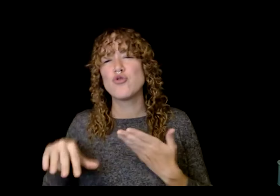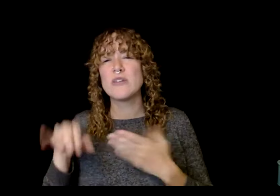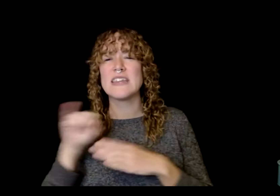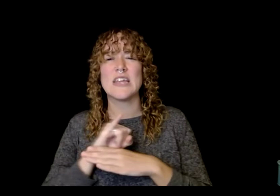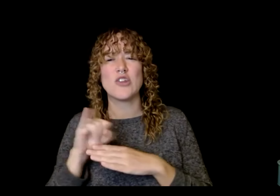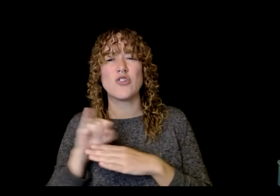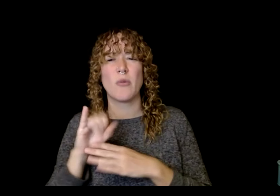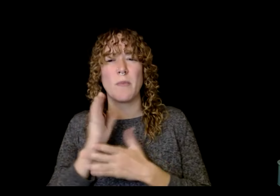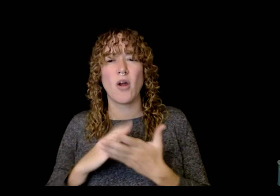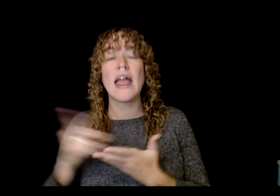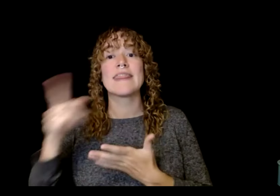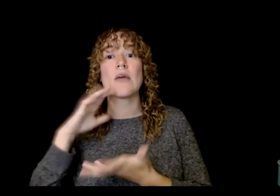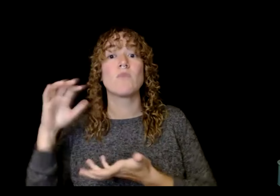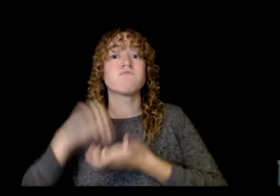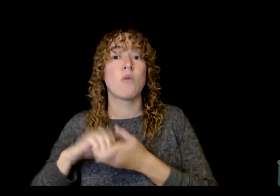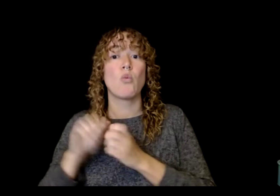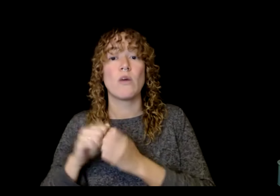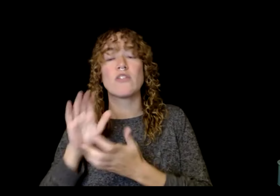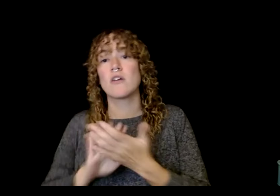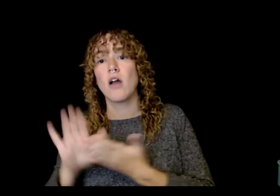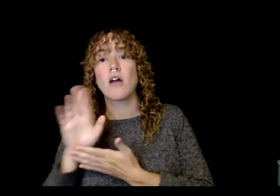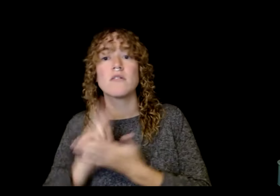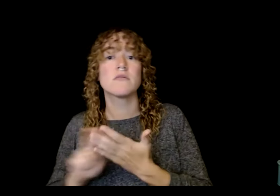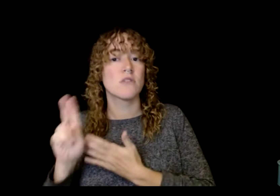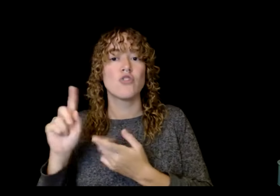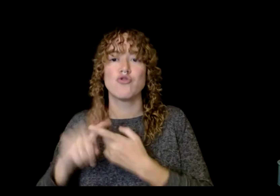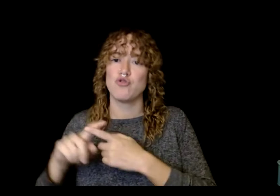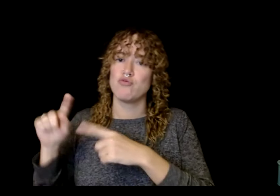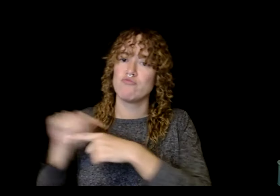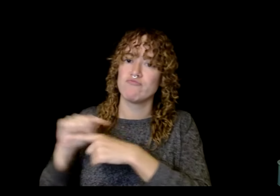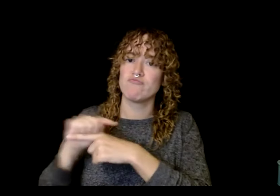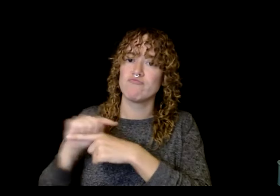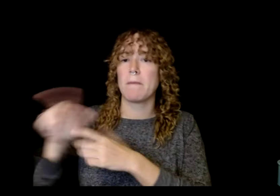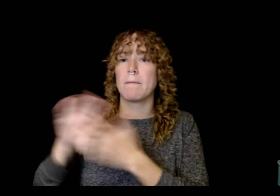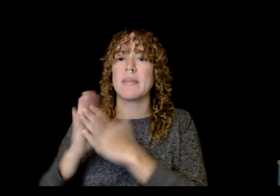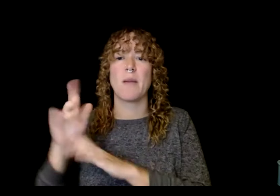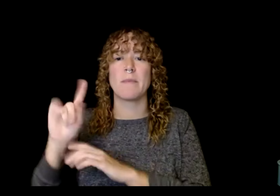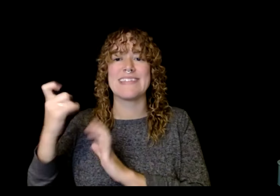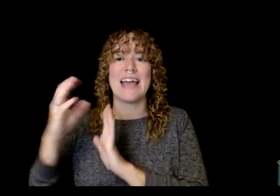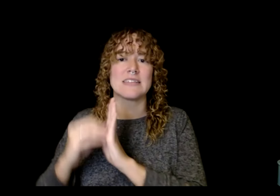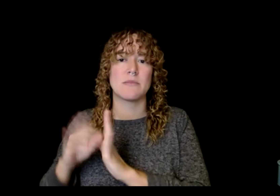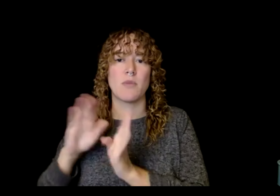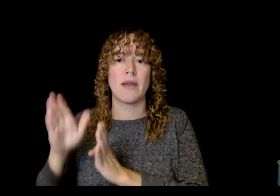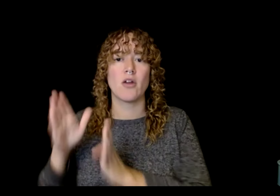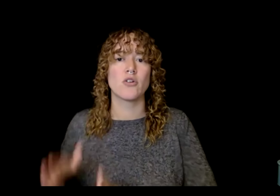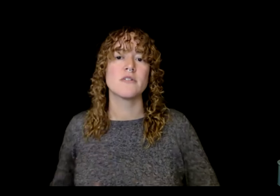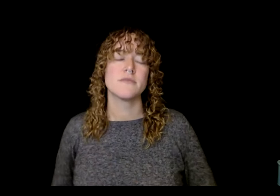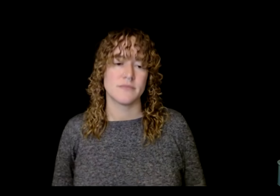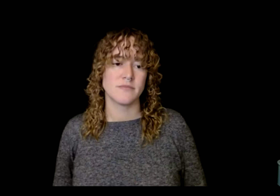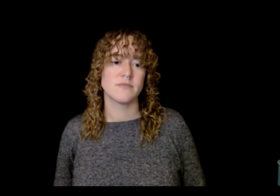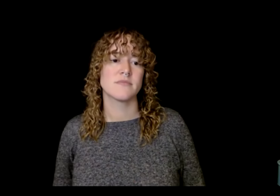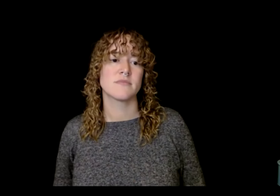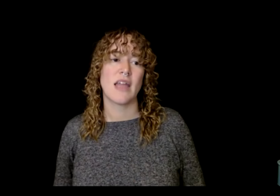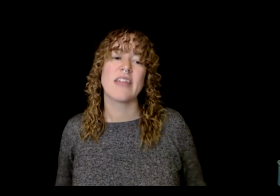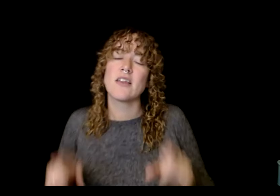with schools and universities to train tax preparers. And then, of course, it brings additional federal funds to